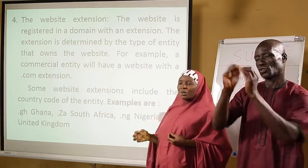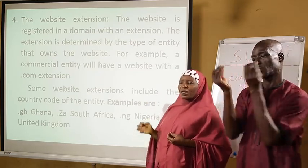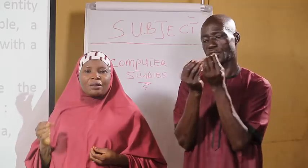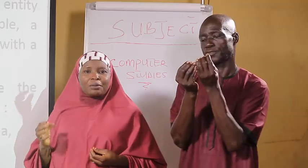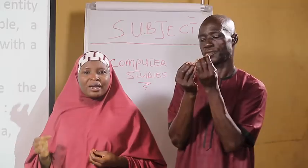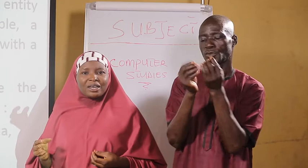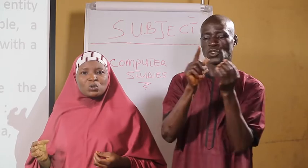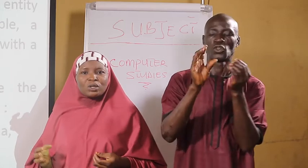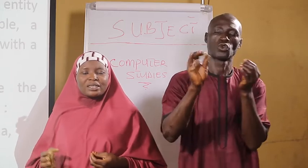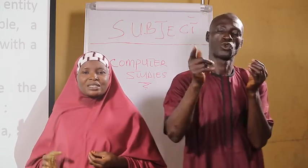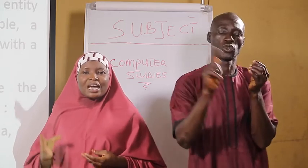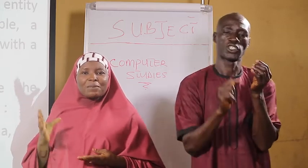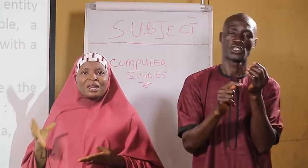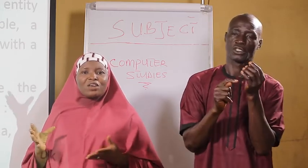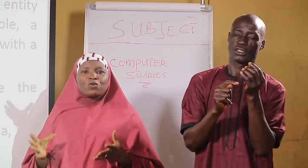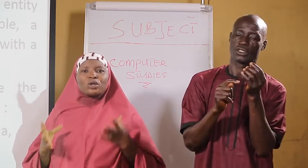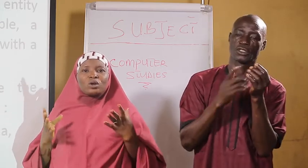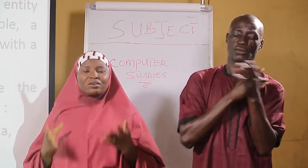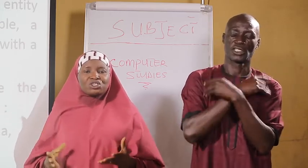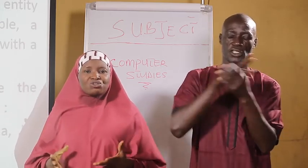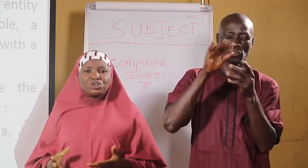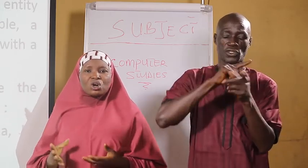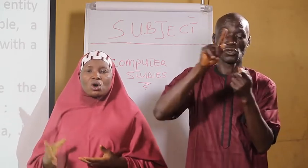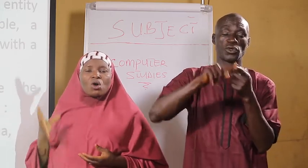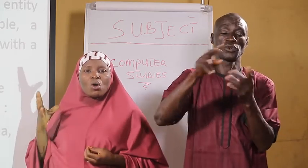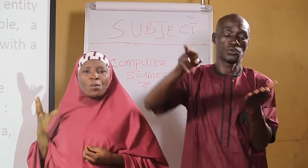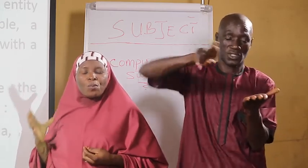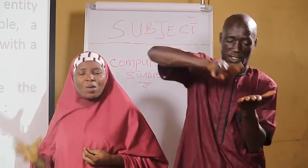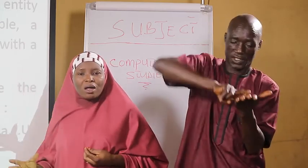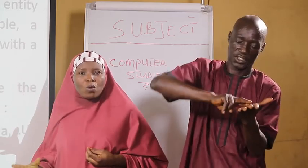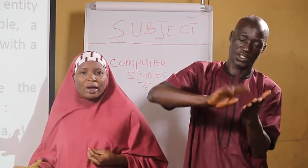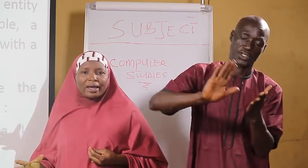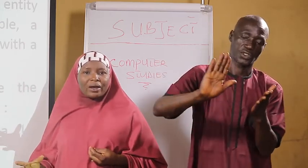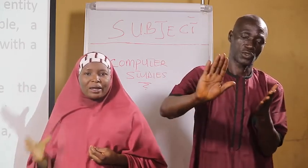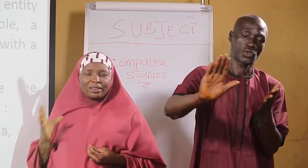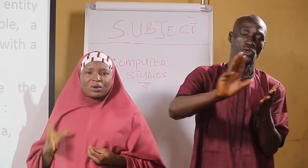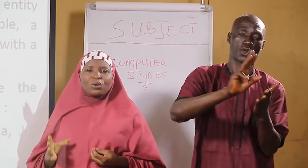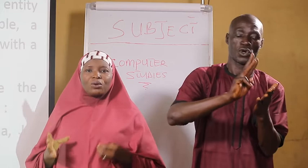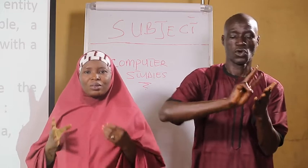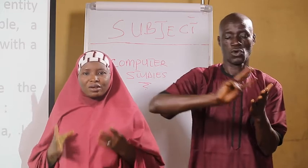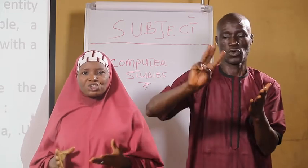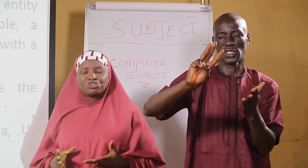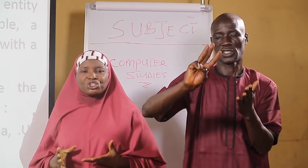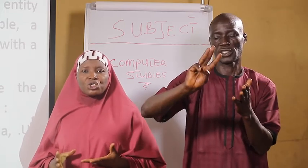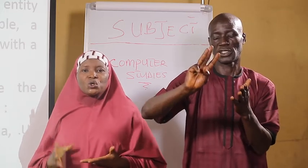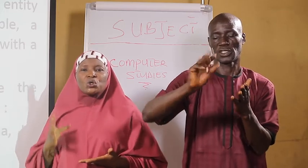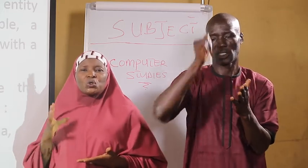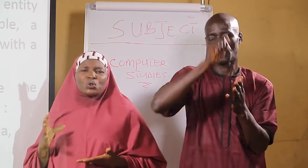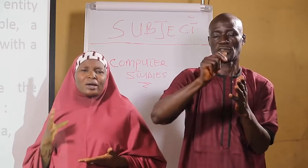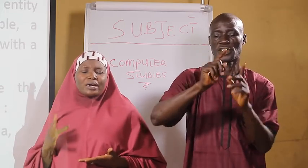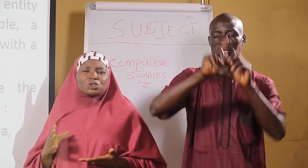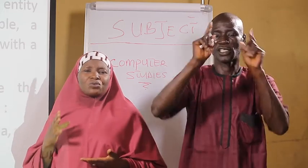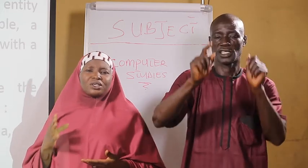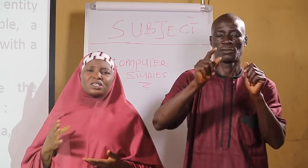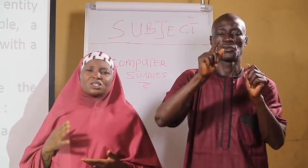organization. My dear students, I believe when you are registering your WAEC and NECO registration,